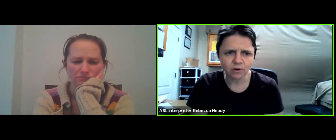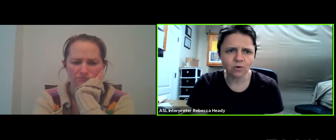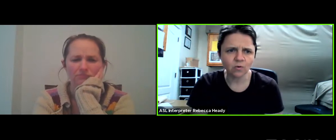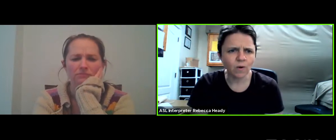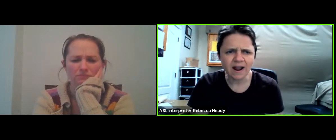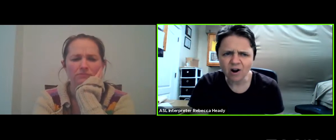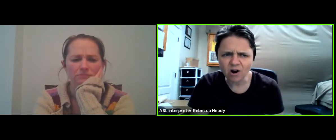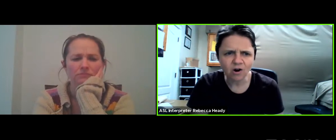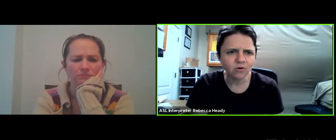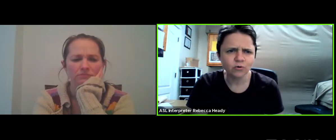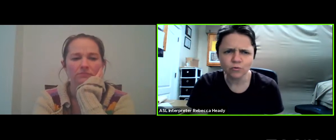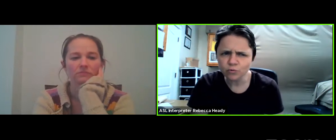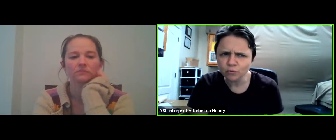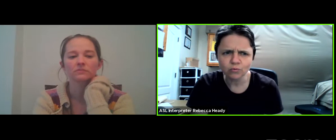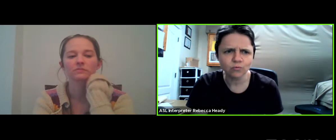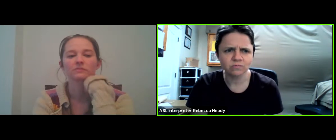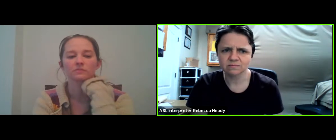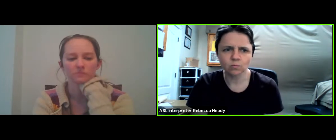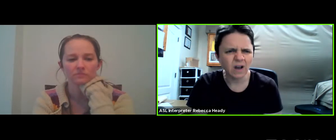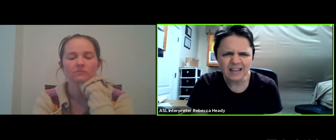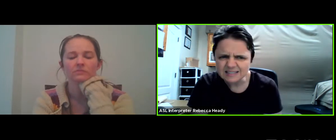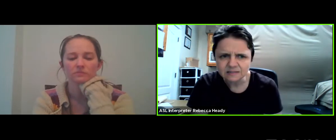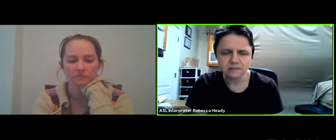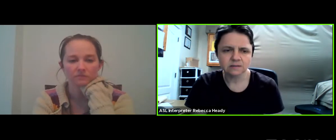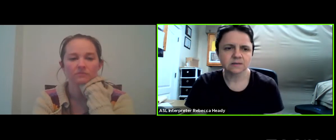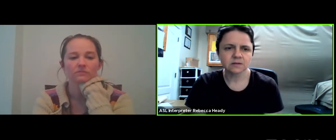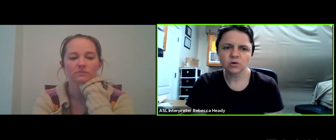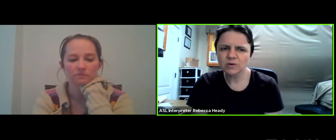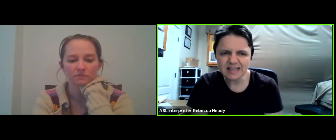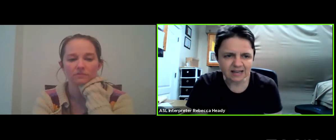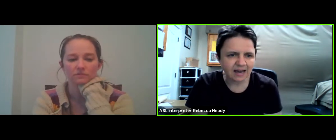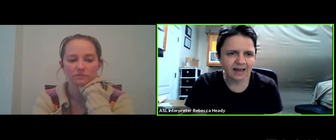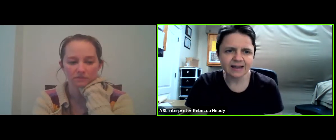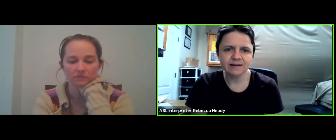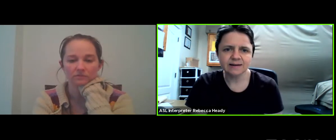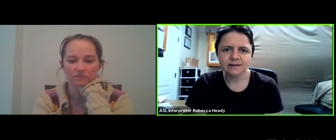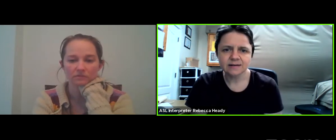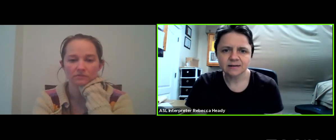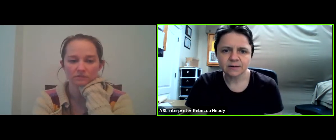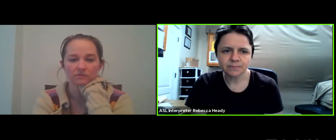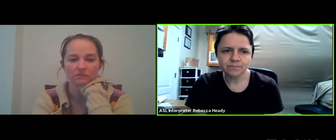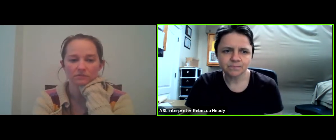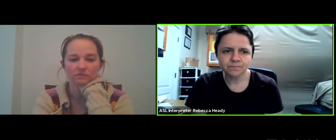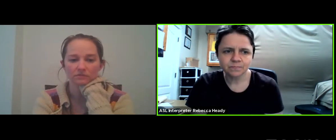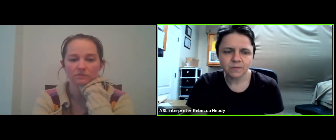squeezed together. Where, who, what, who is that guy?